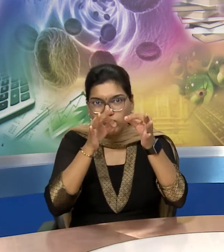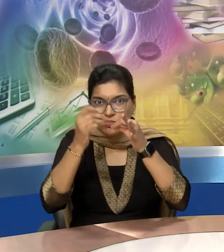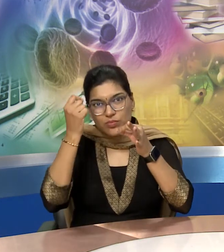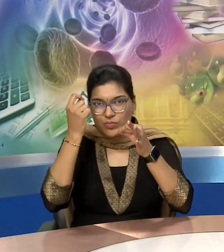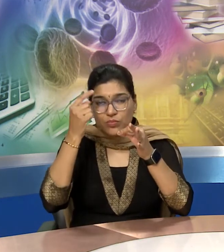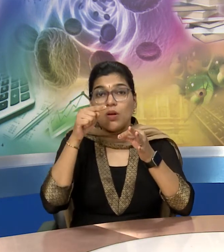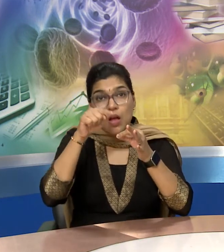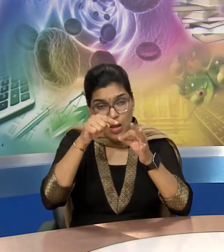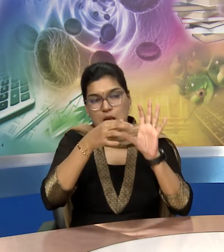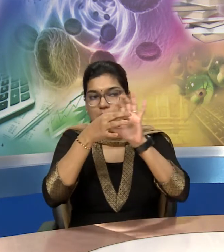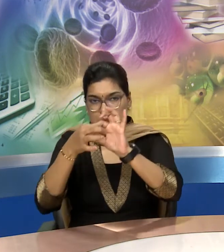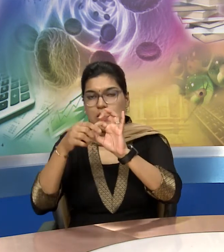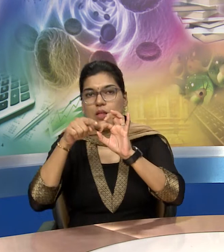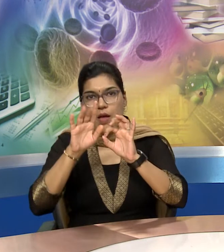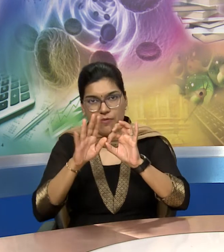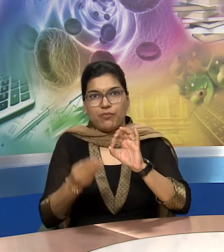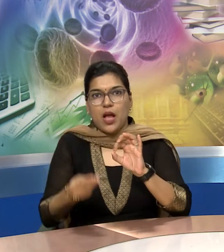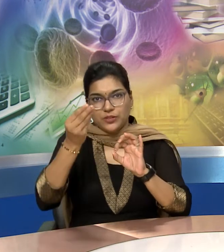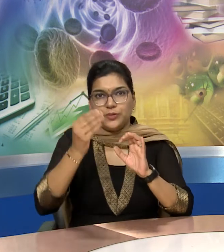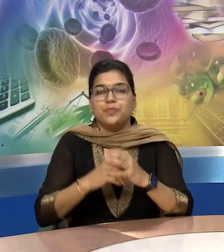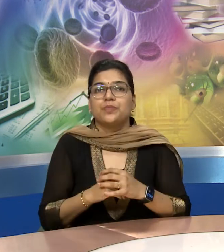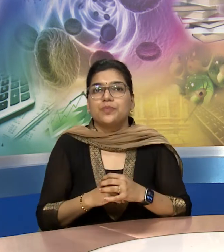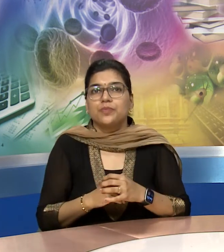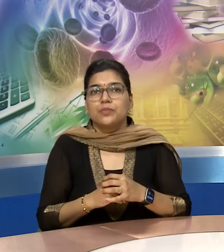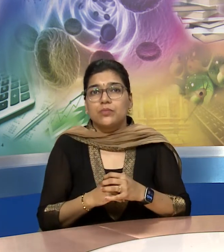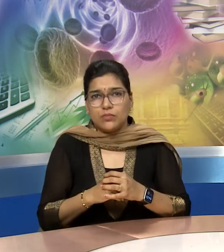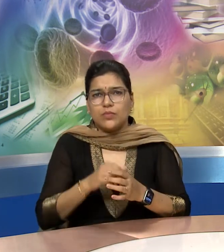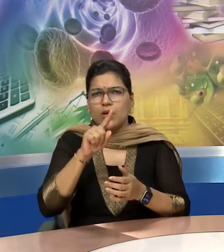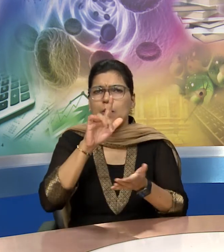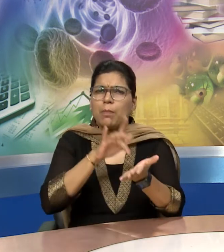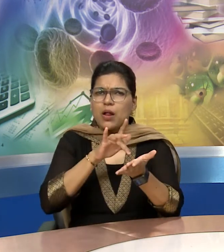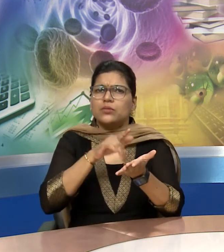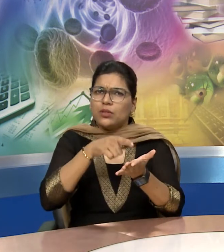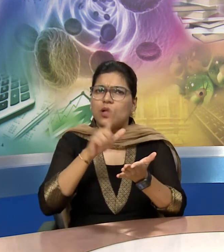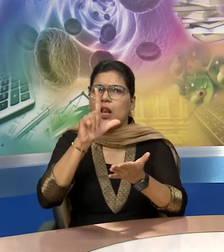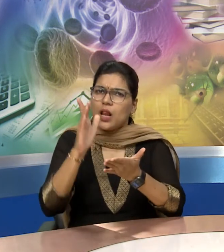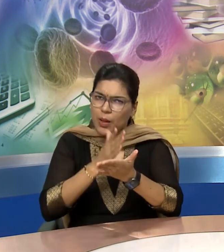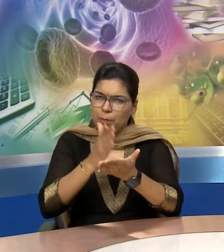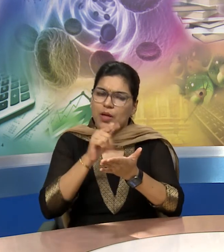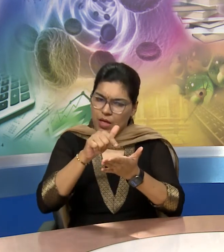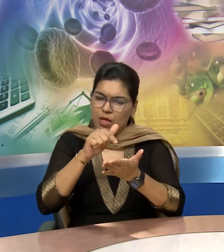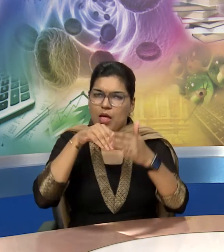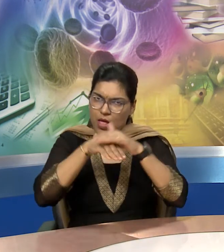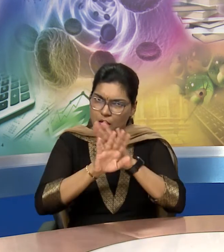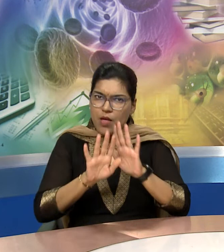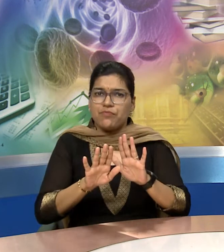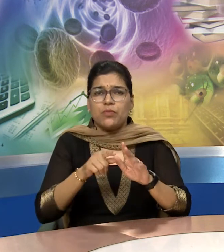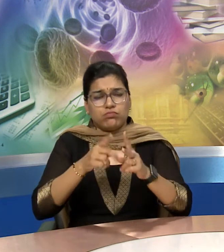As we have understood the definition of library, now further, in view of all those definitions,